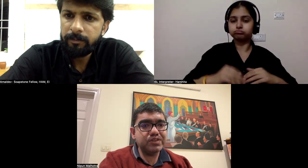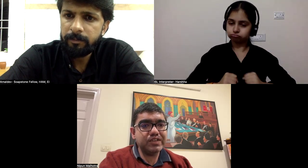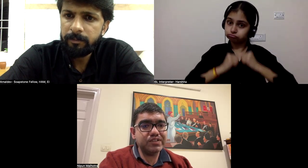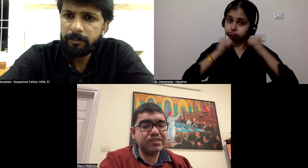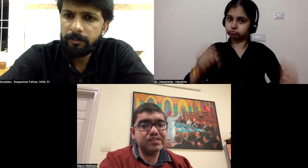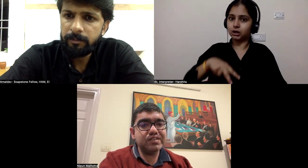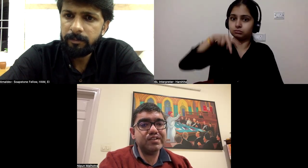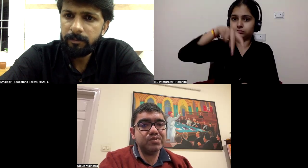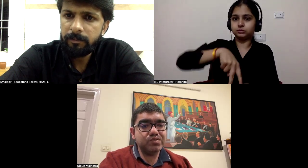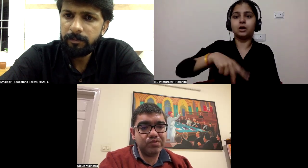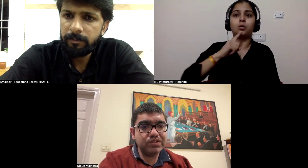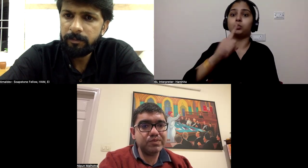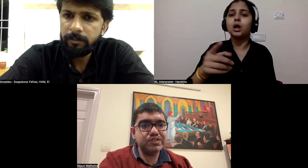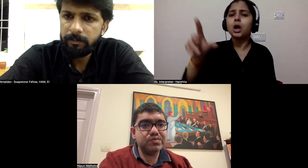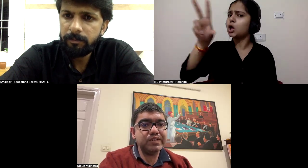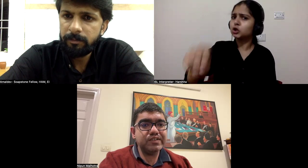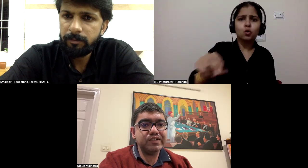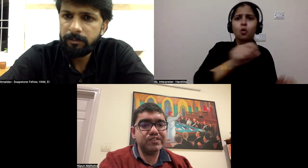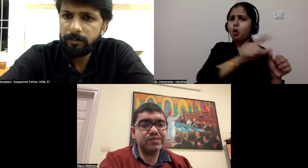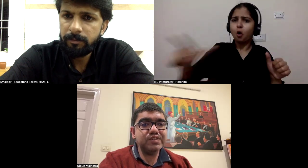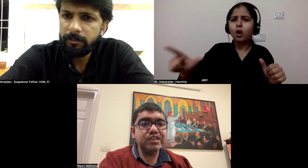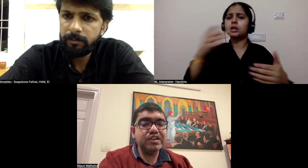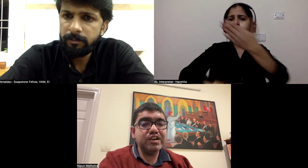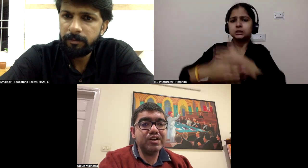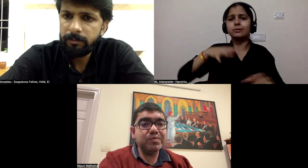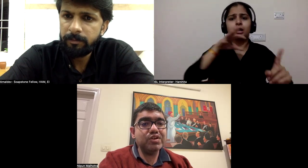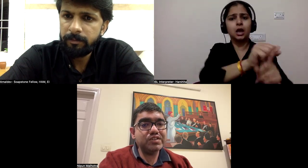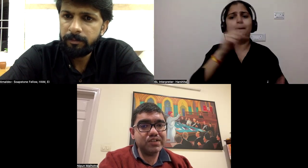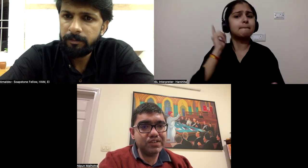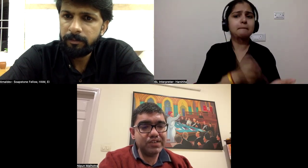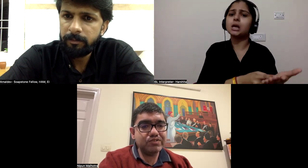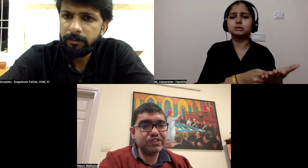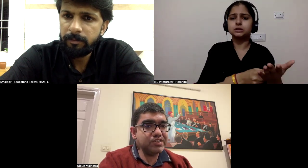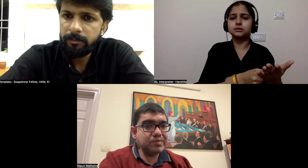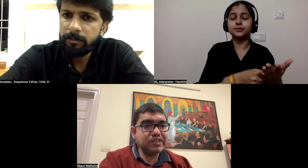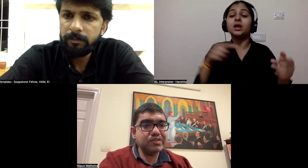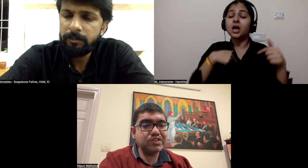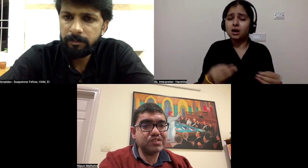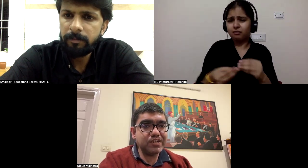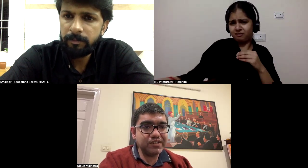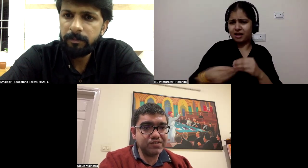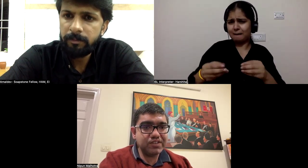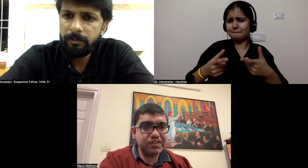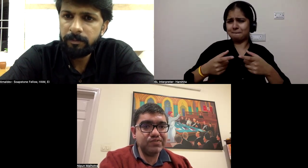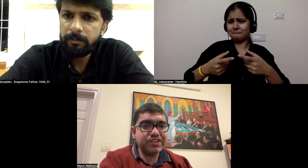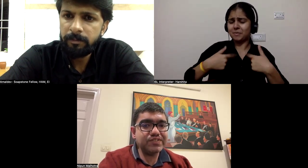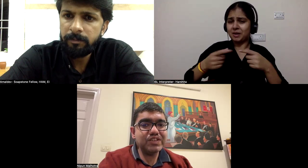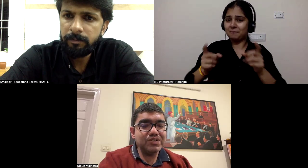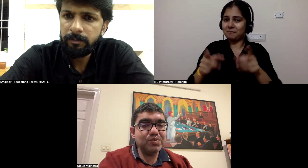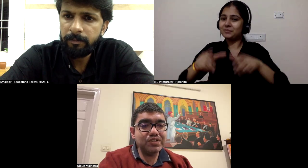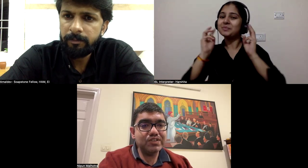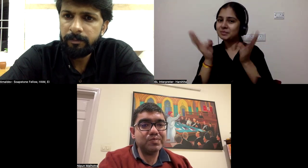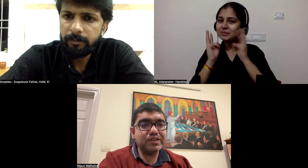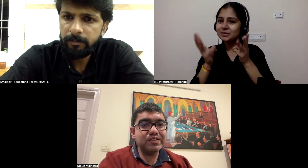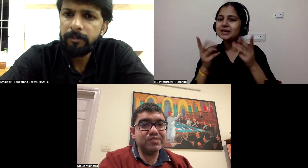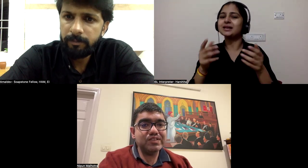them in that sense and said that no, all disability should be recognized. More recently, I was actually in a meeting with Sarah Sunny, in fact,